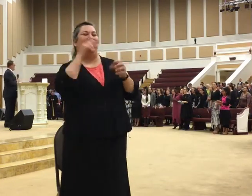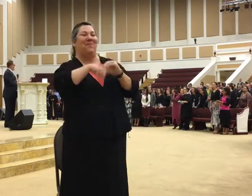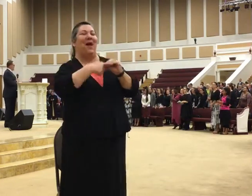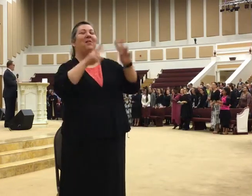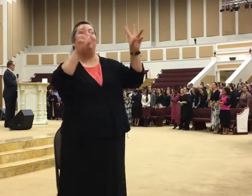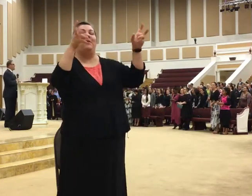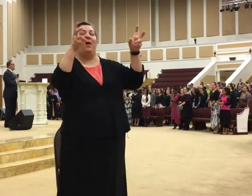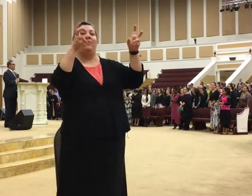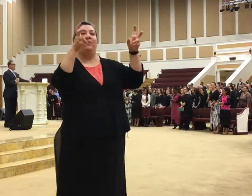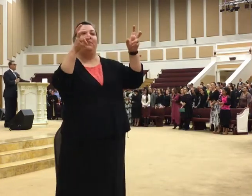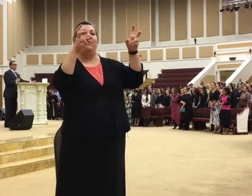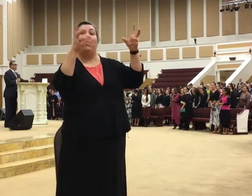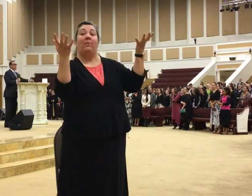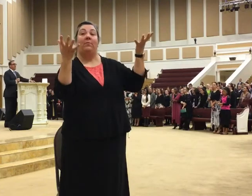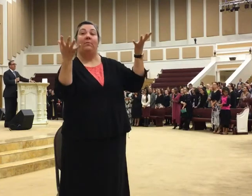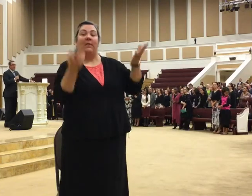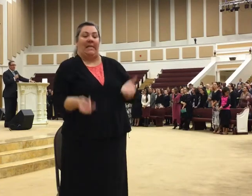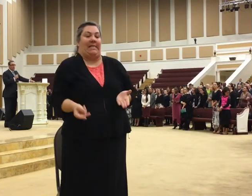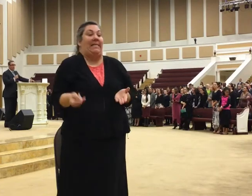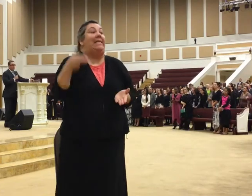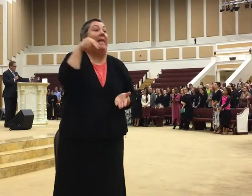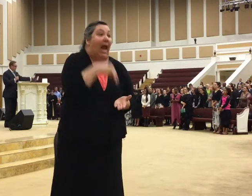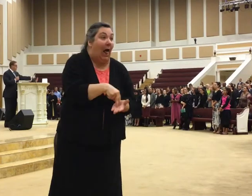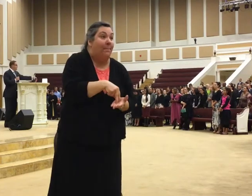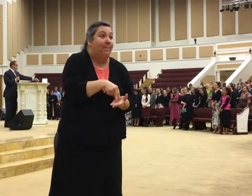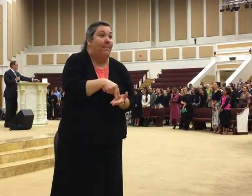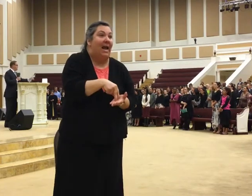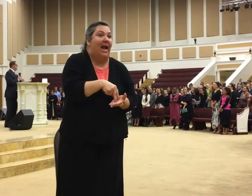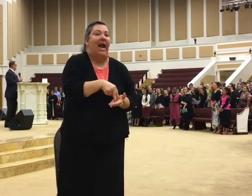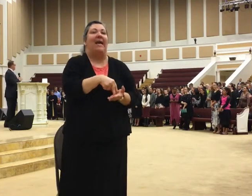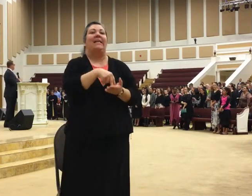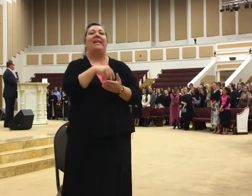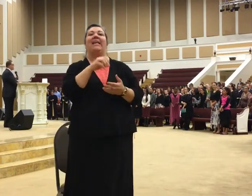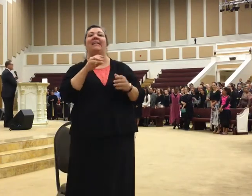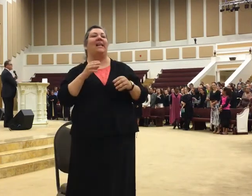subject. Get up and get over it.